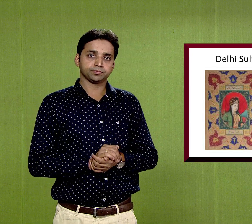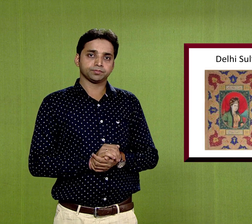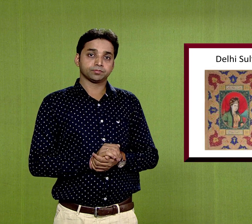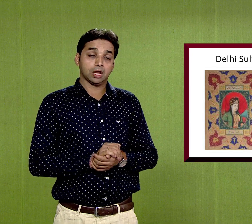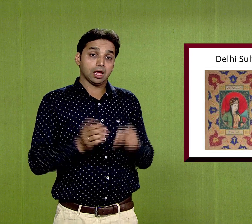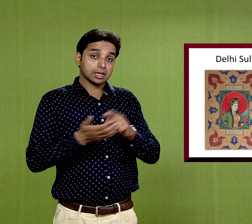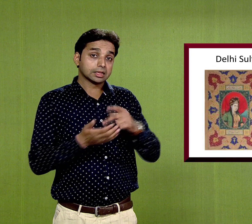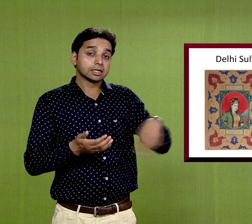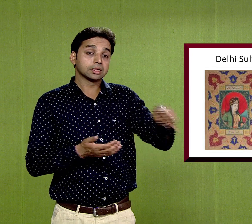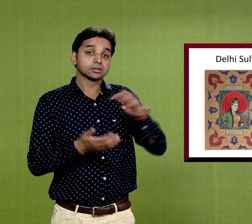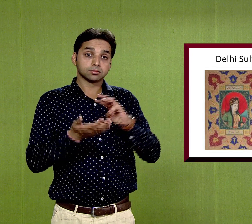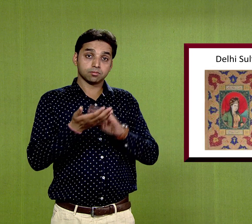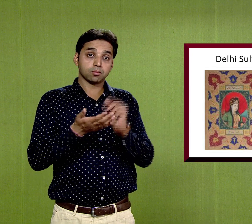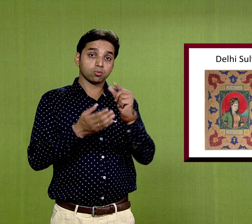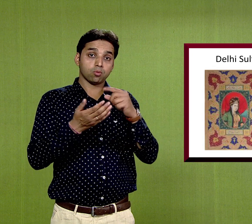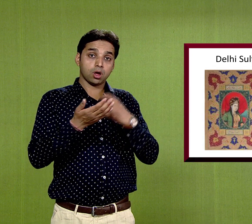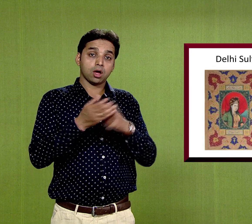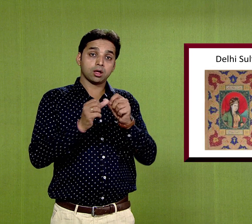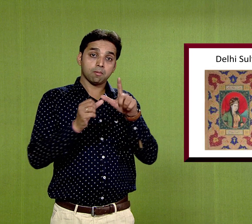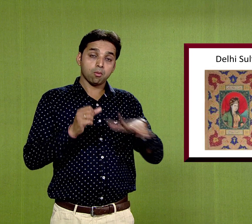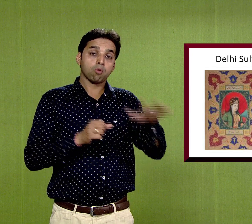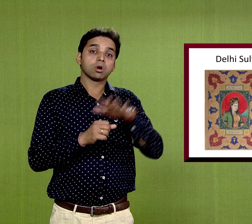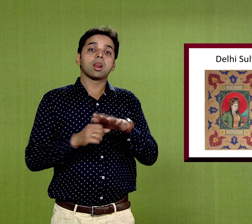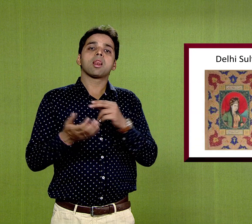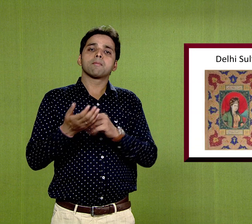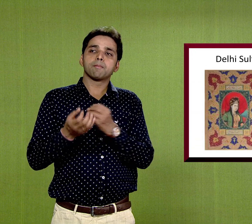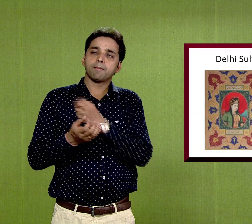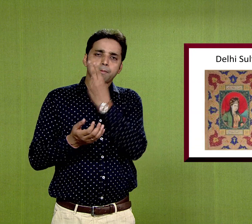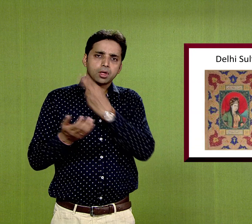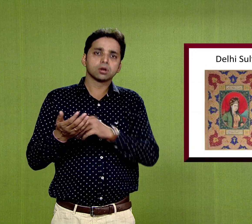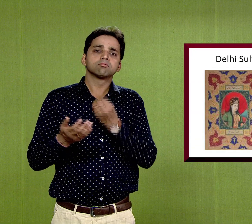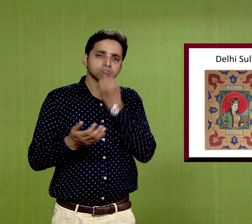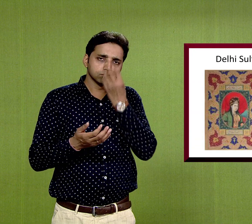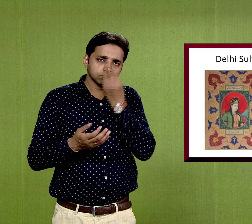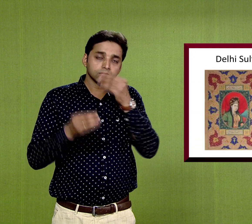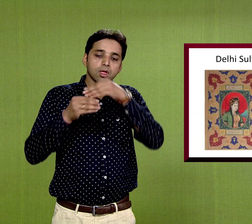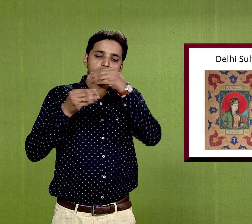These mural paintings depict flowers, leaves and plants.